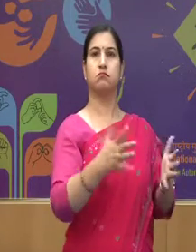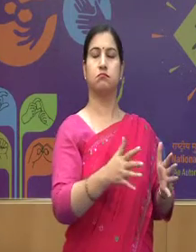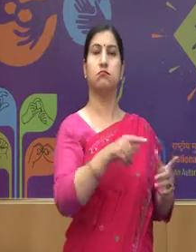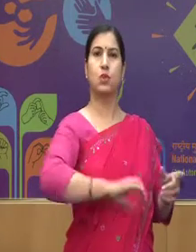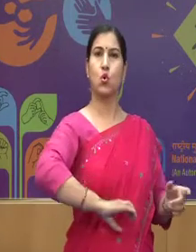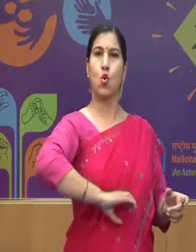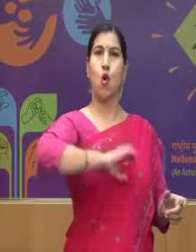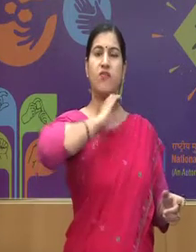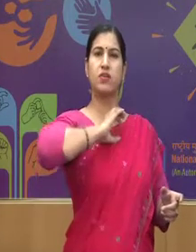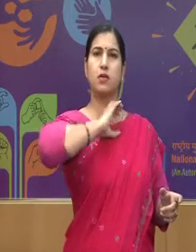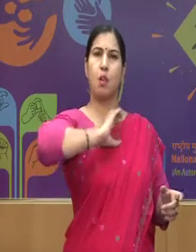they lost confidence.